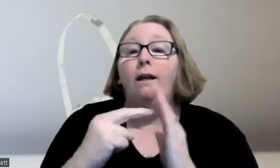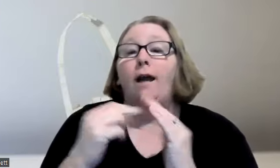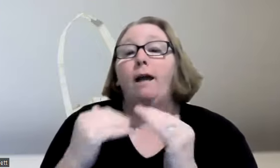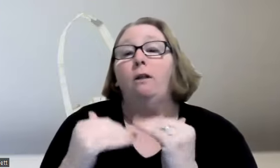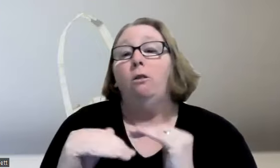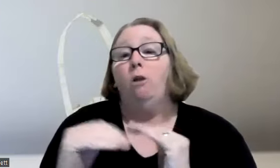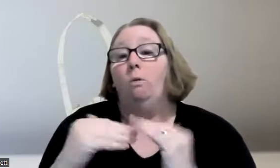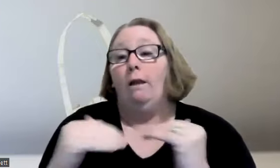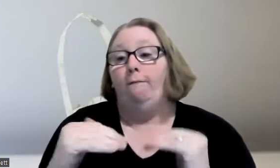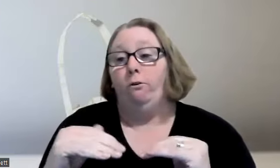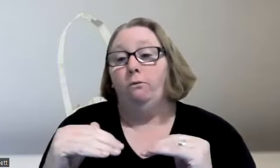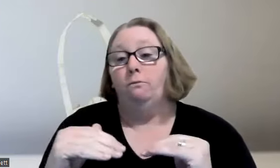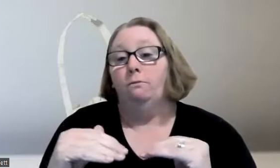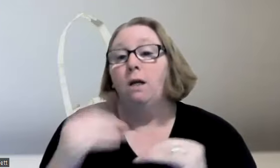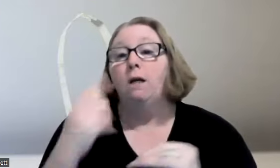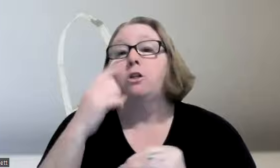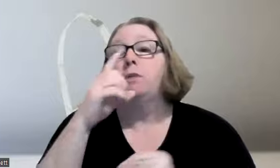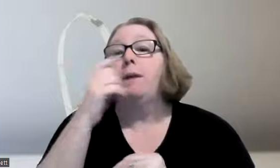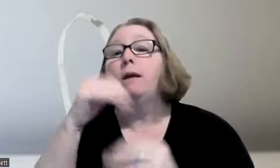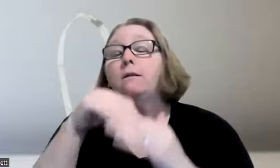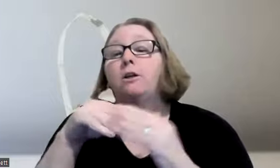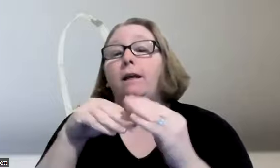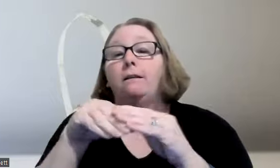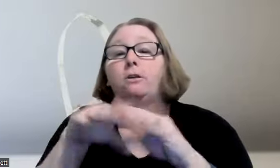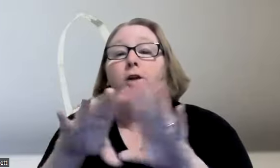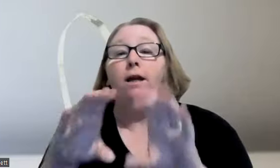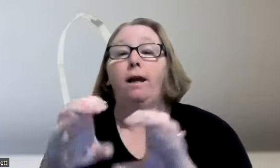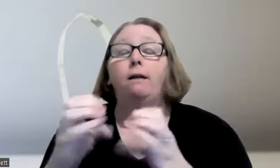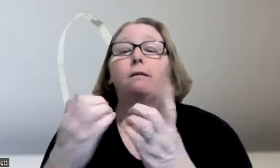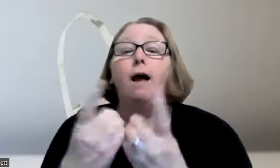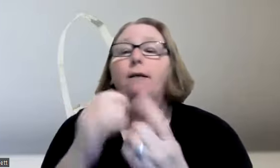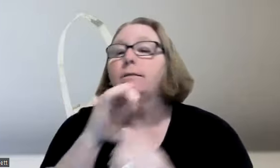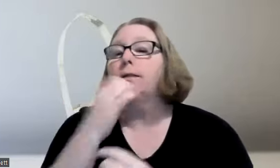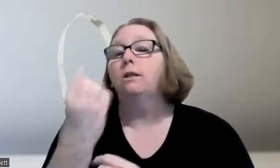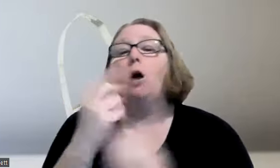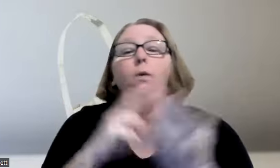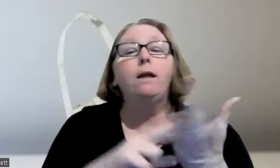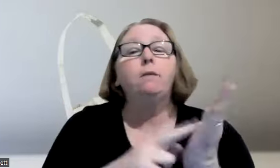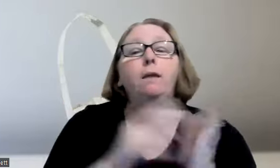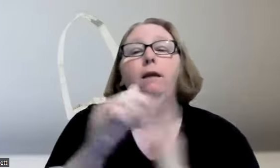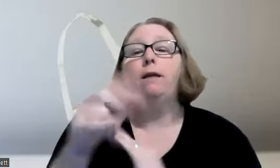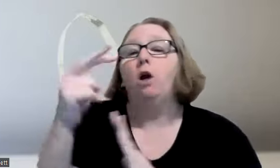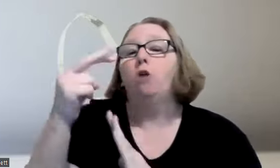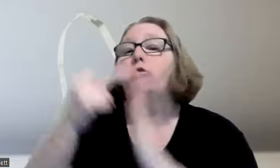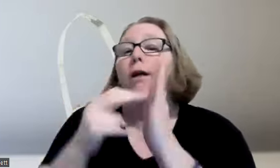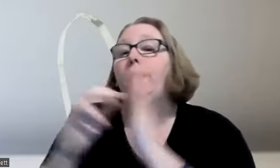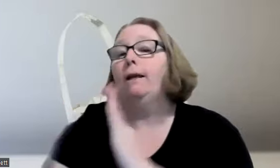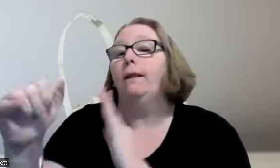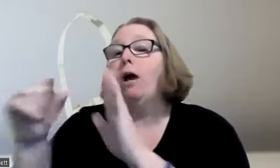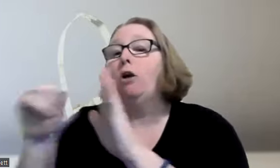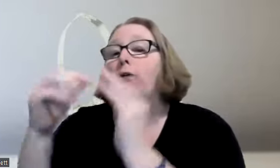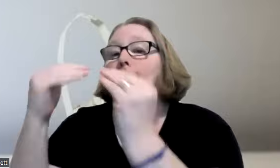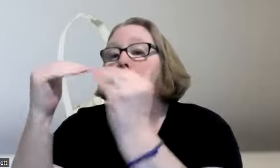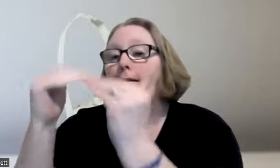read at a low level. Just because they're in the gen ed class doesn't always mean they are reading at that grade